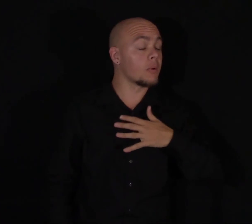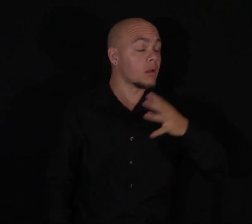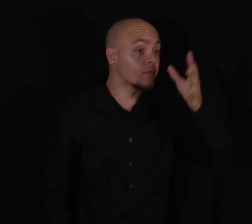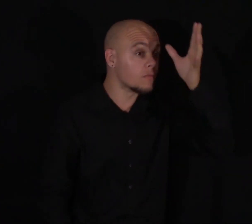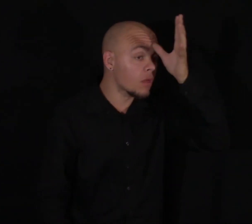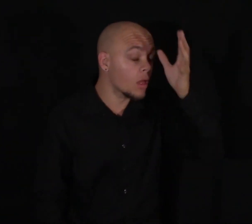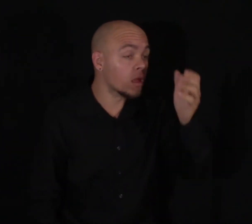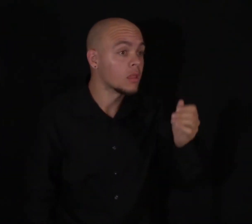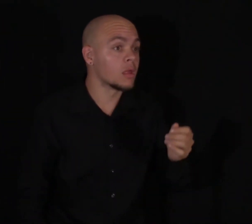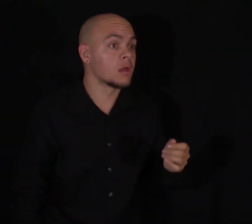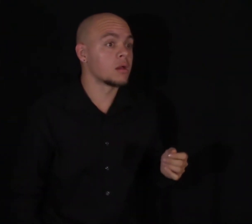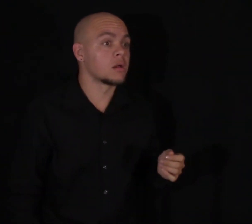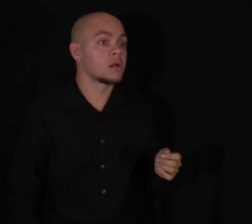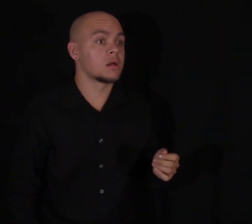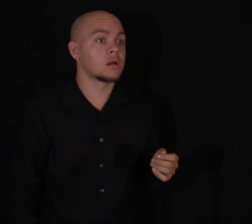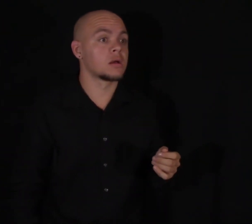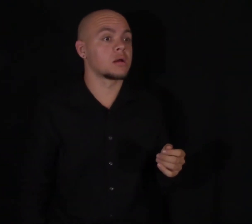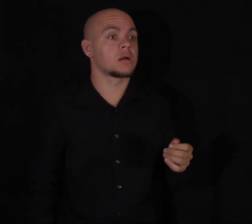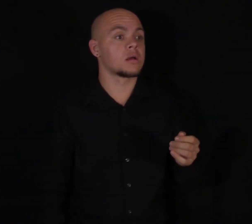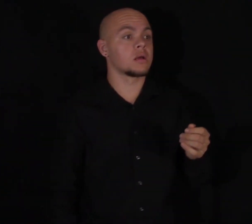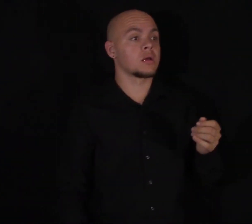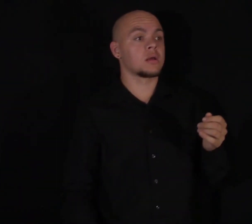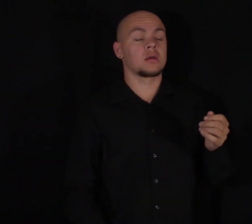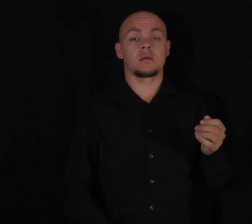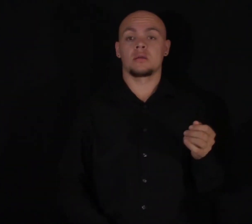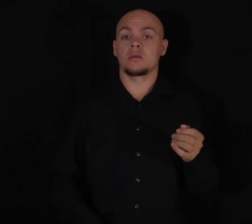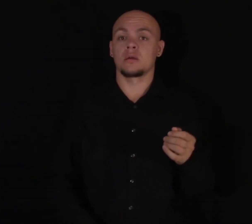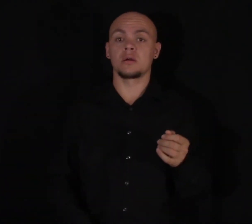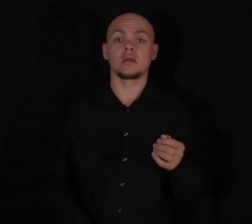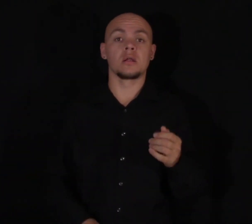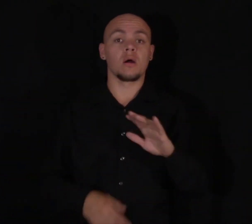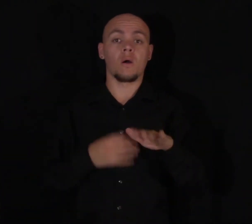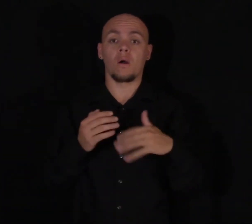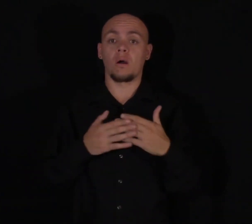cried I, while every feature and every muscle was relaxed from